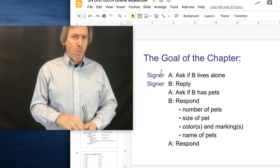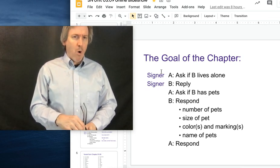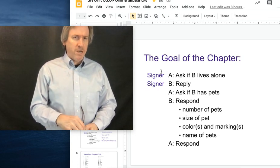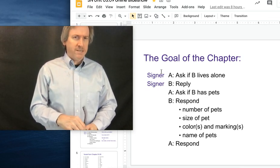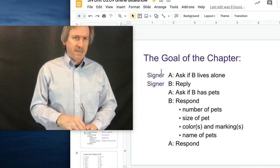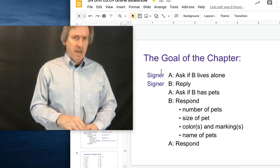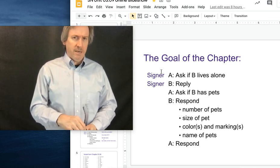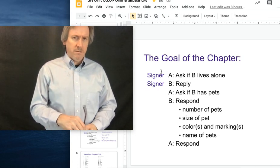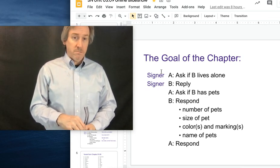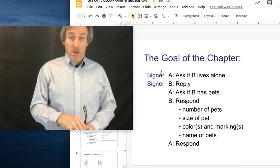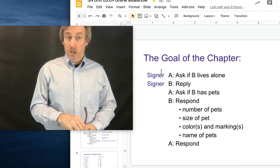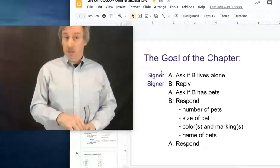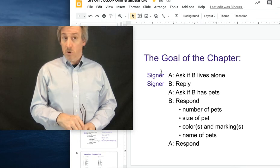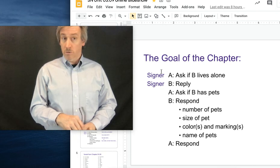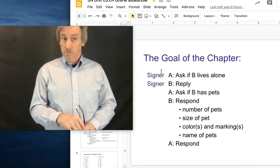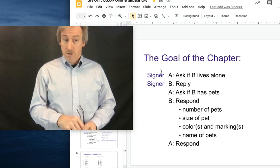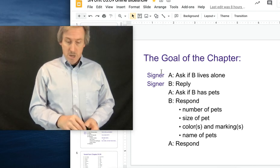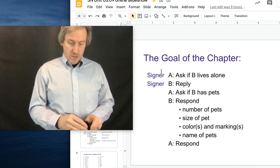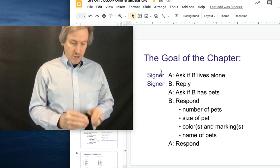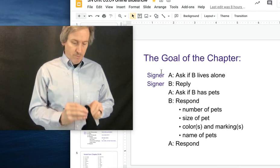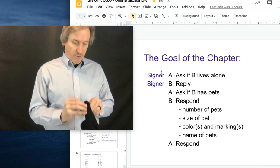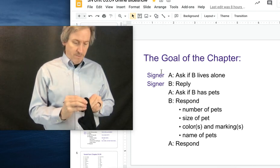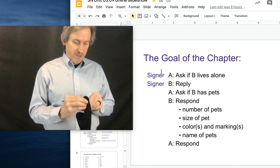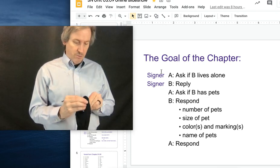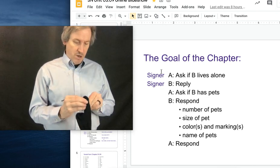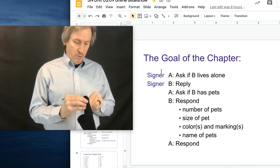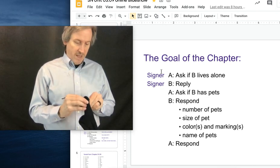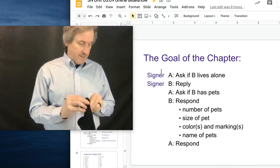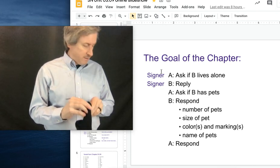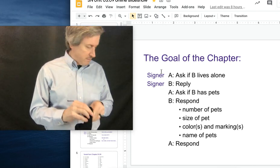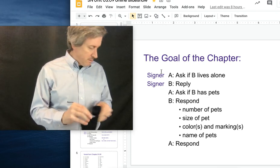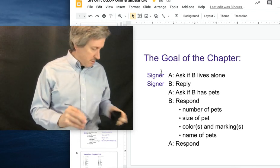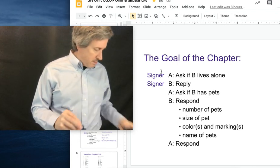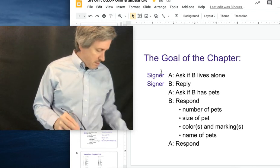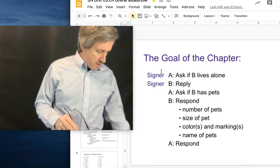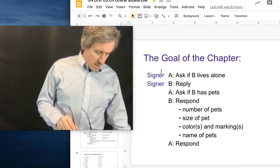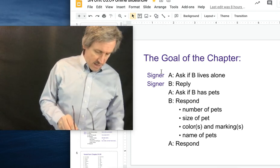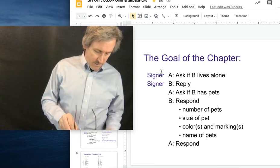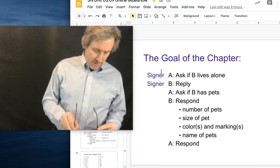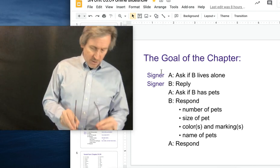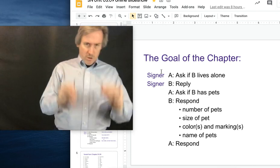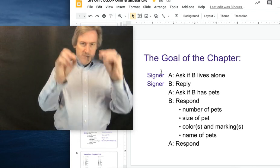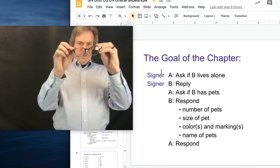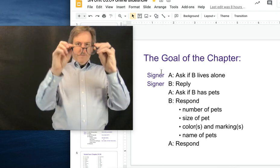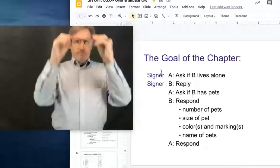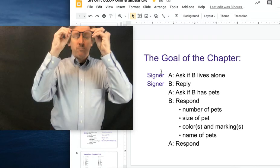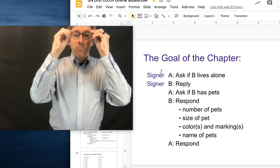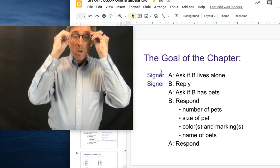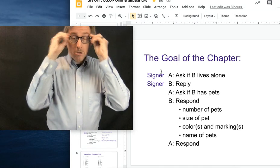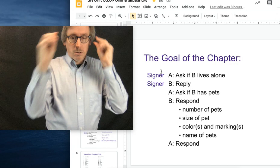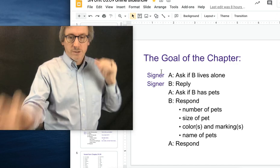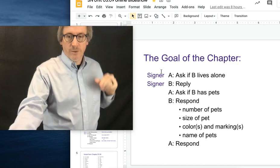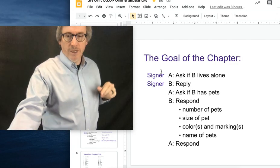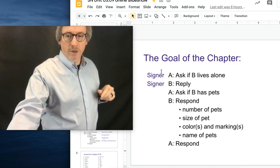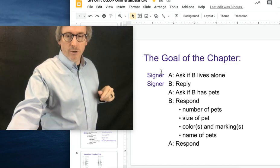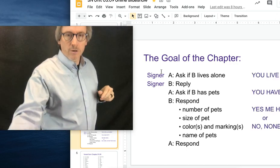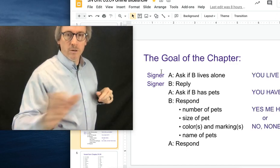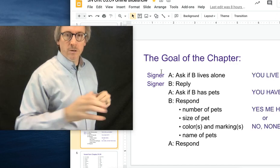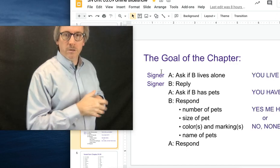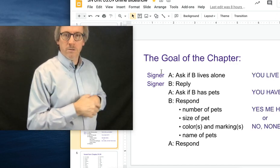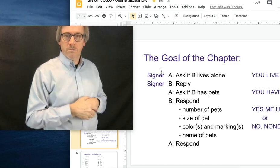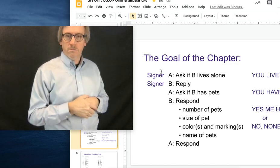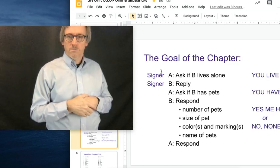there's like one sign alone that you probably don't know yet, and that we can work on that. So